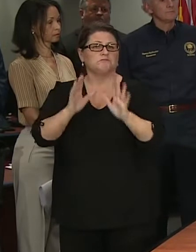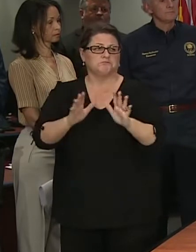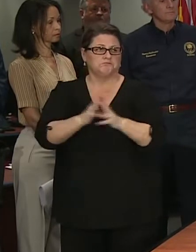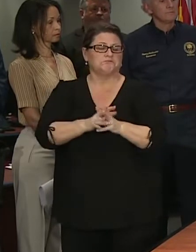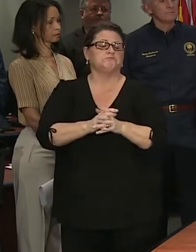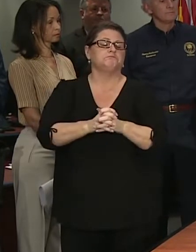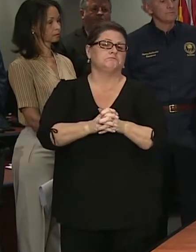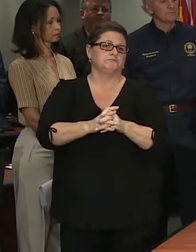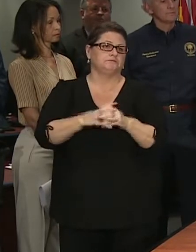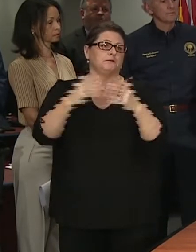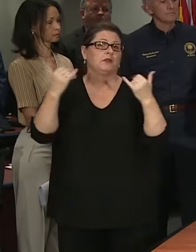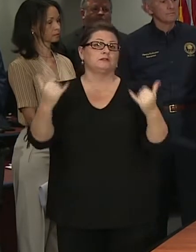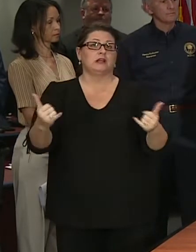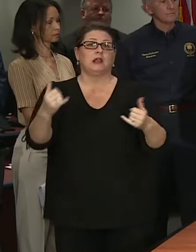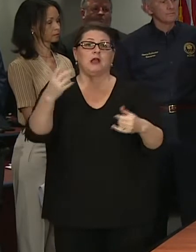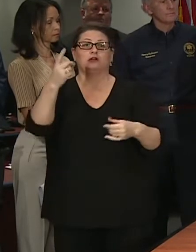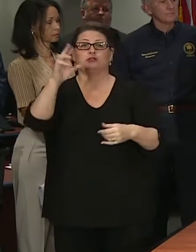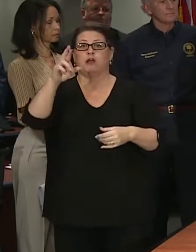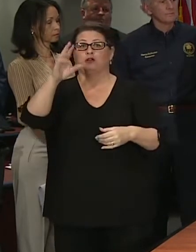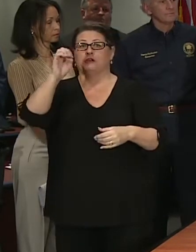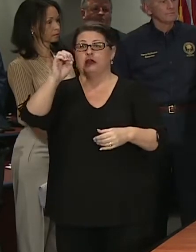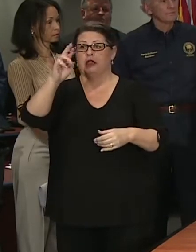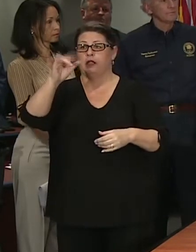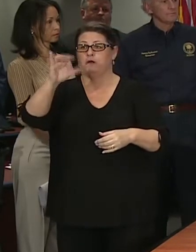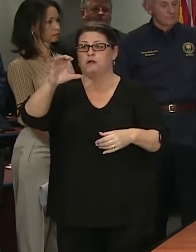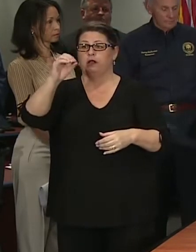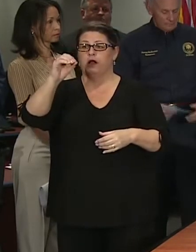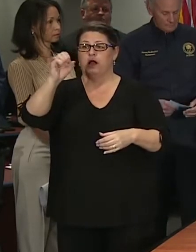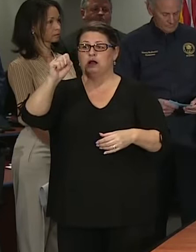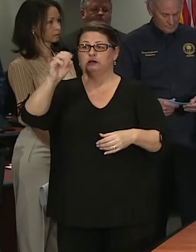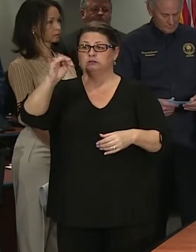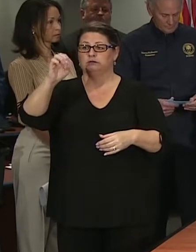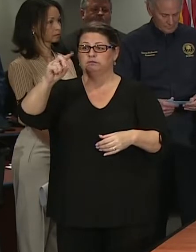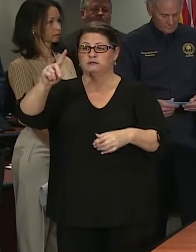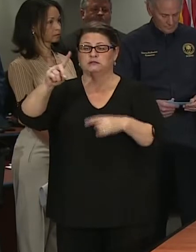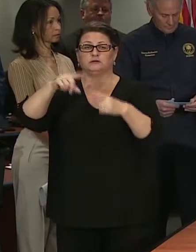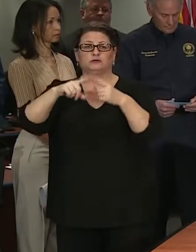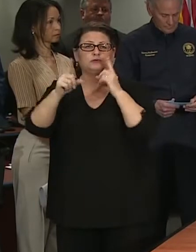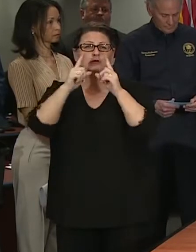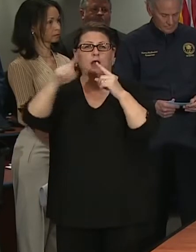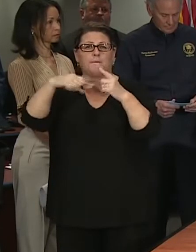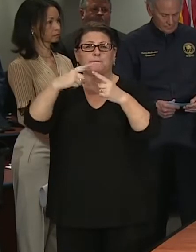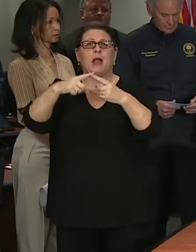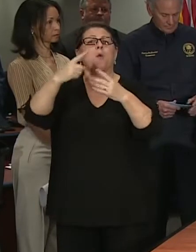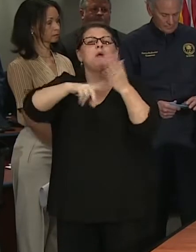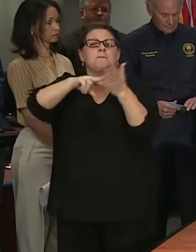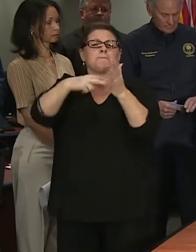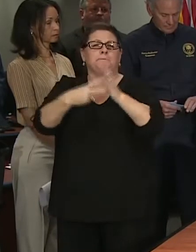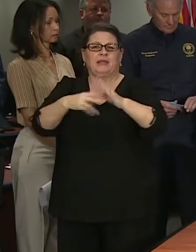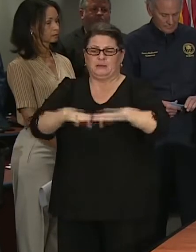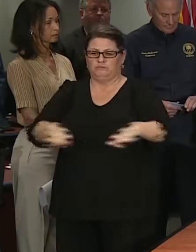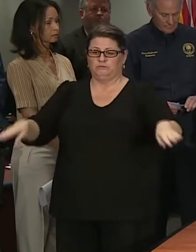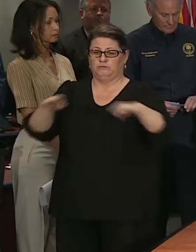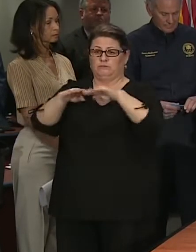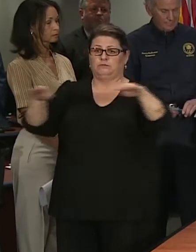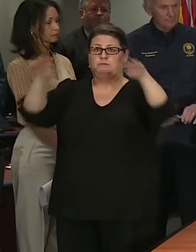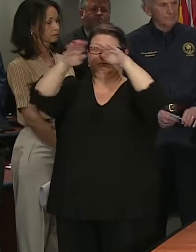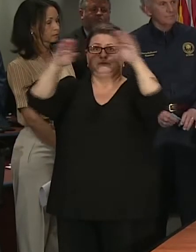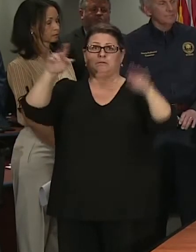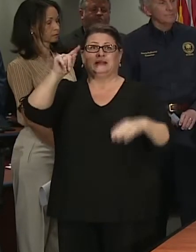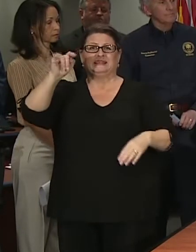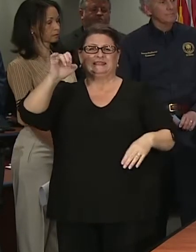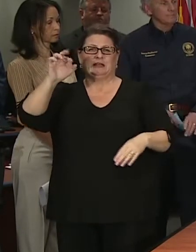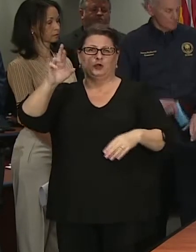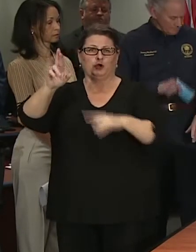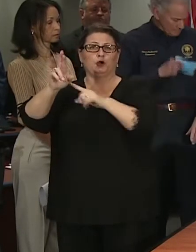like to have Dr. Eric Osmond to come and speak to talk specifically how our tiered plan will be implemented.